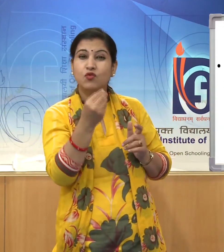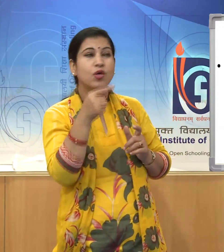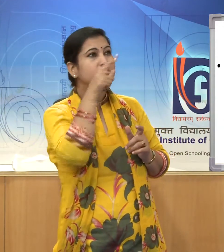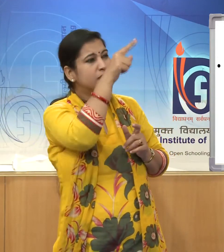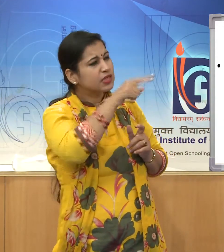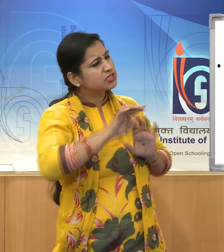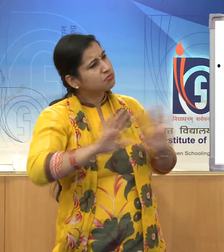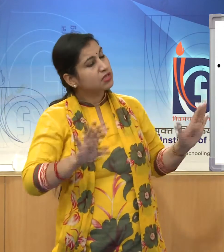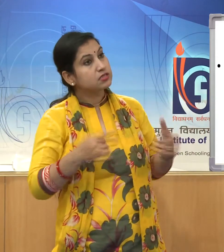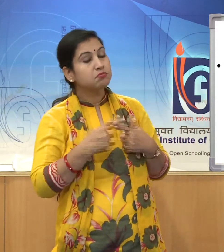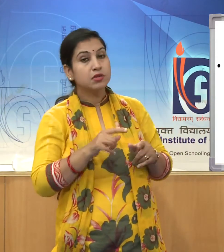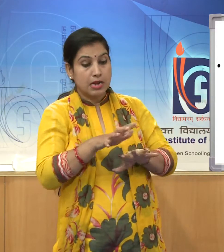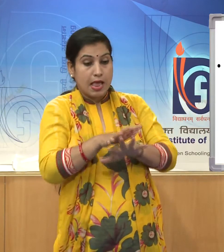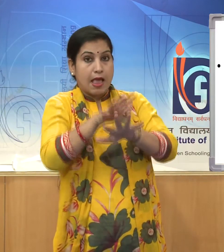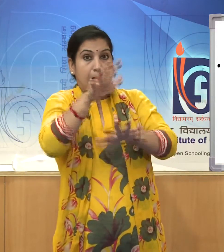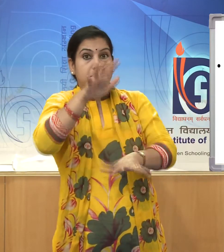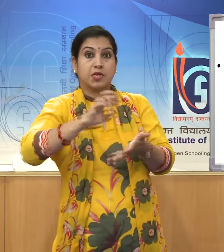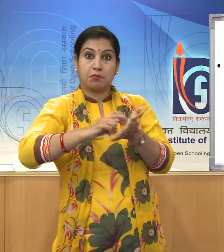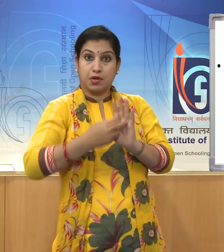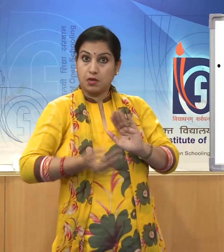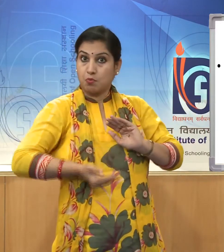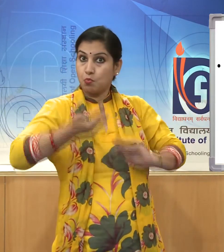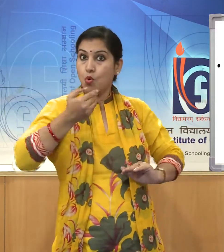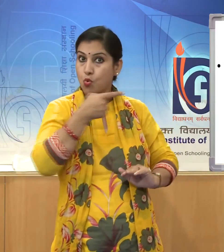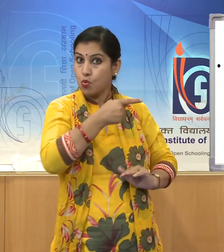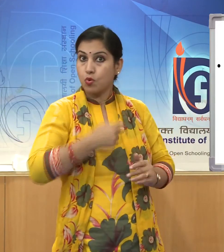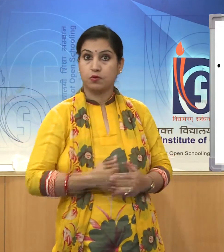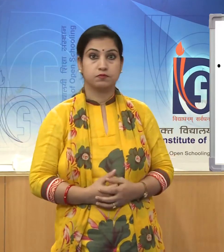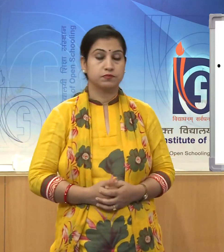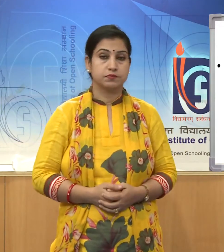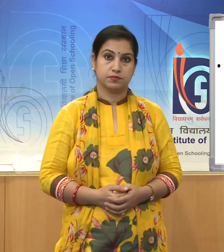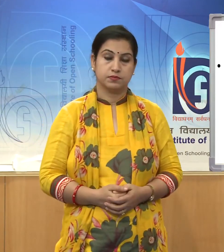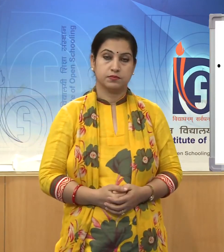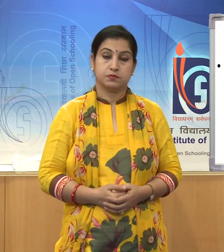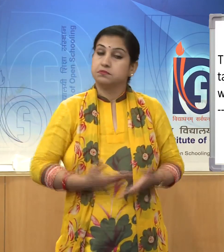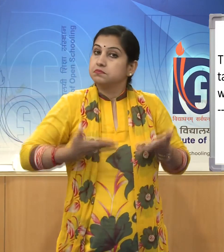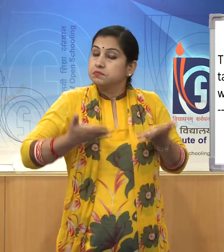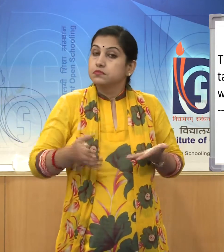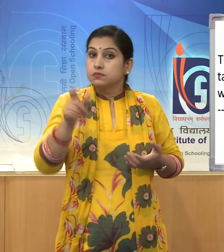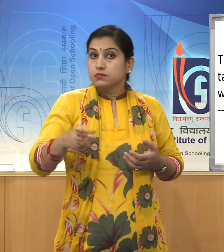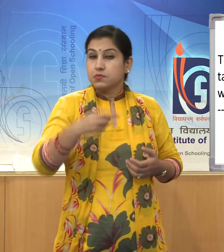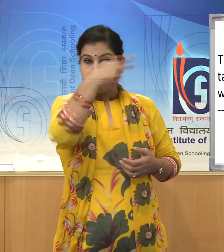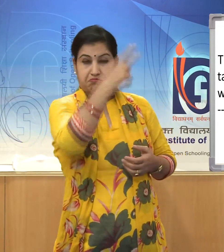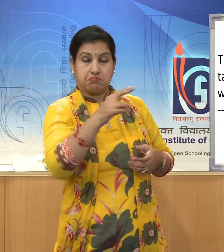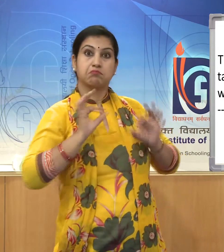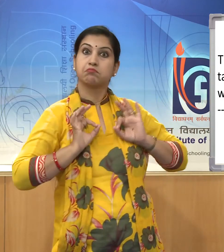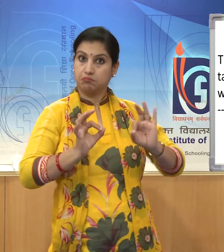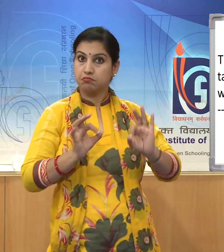objects here and there which are out of place. Though he was a great artist